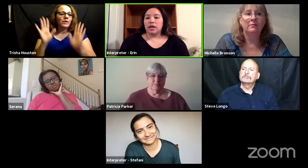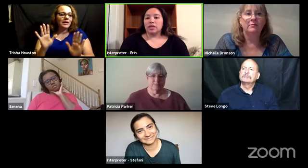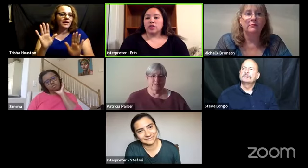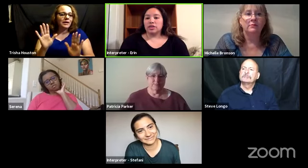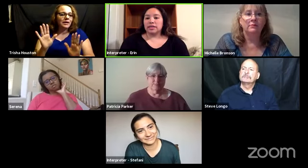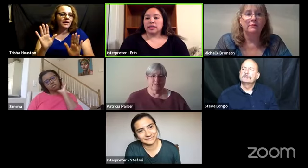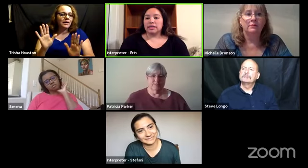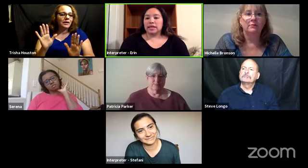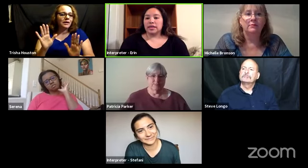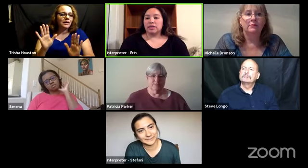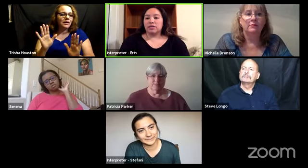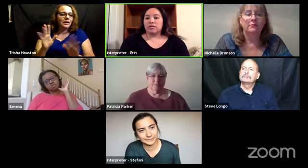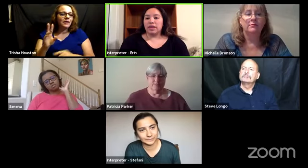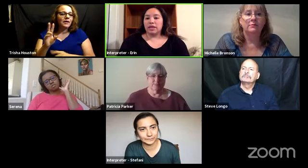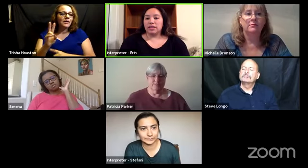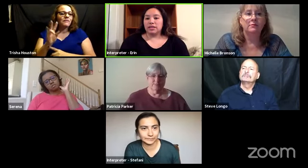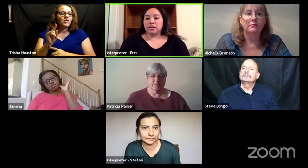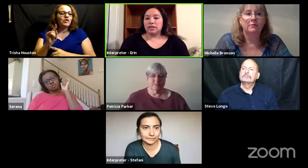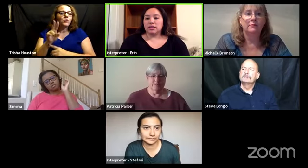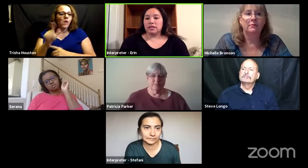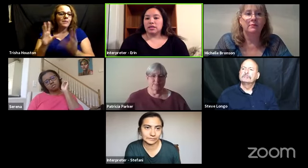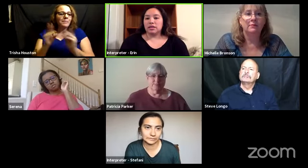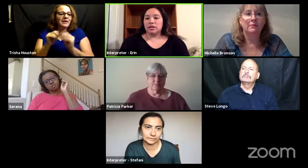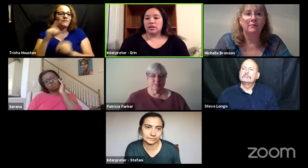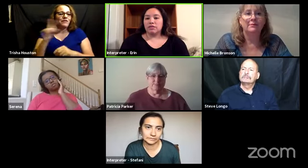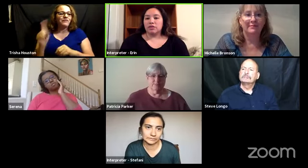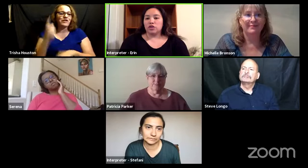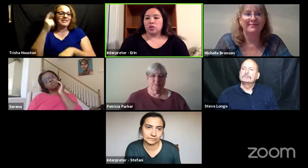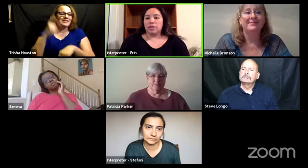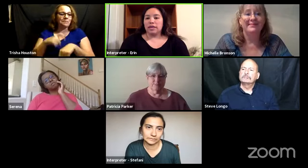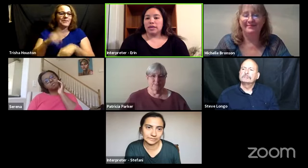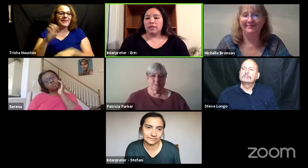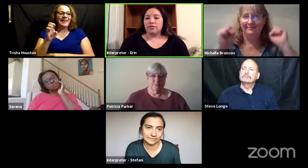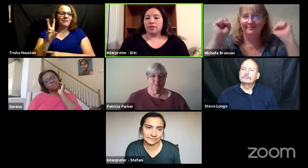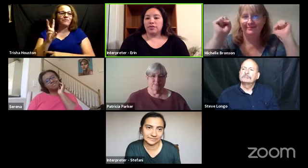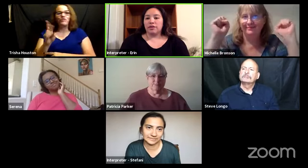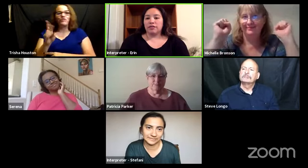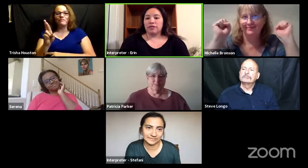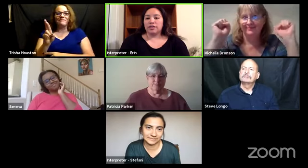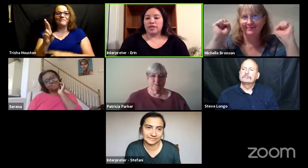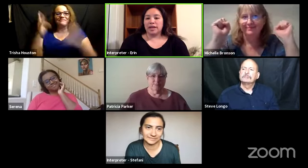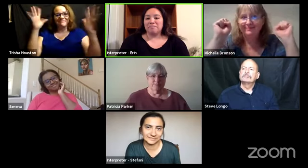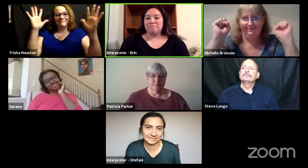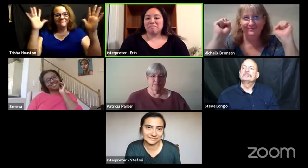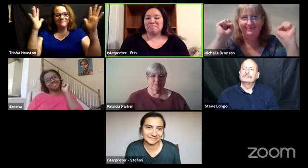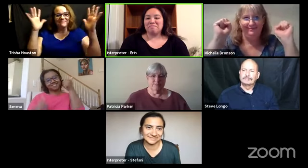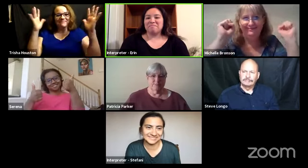And Darcy said, great virtual meeting for the very first time.